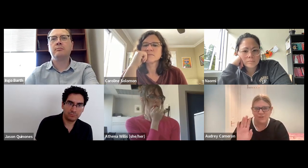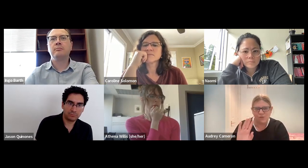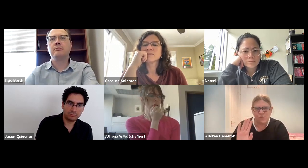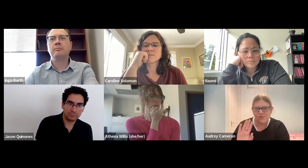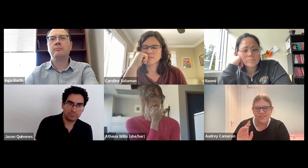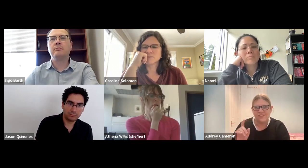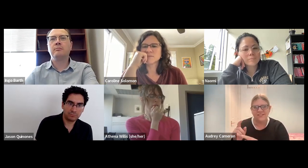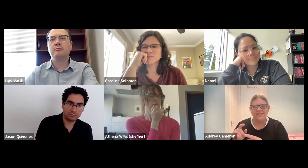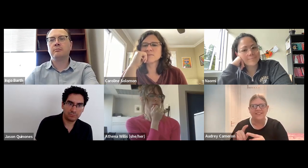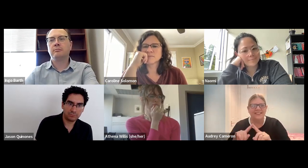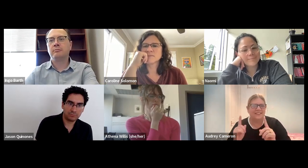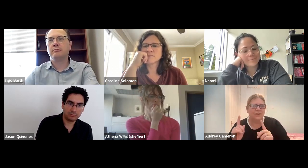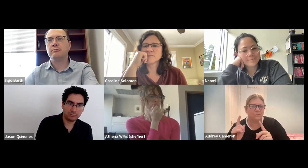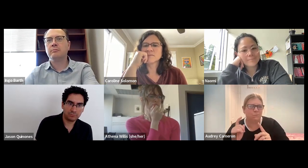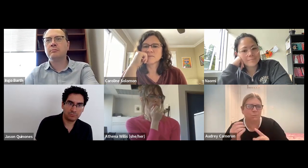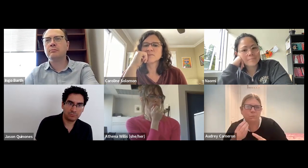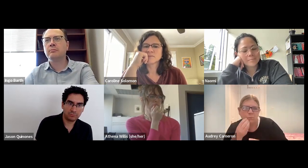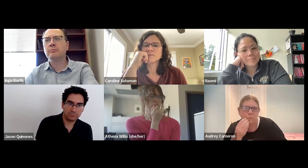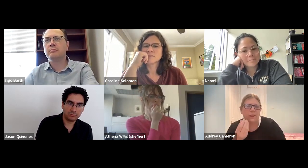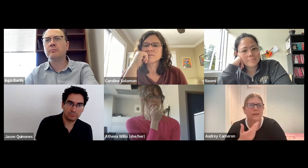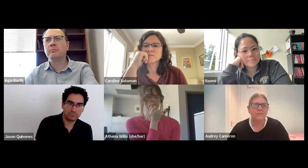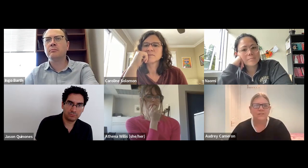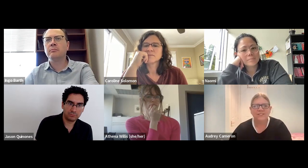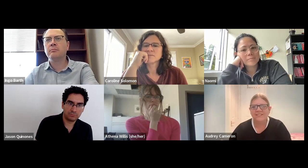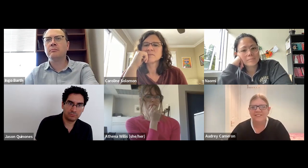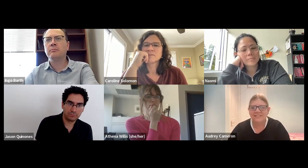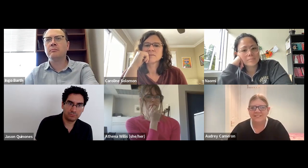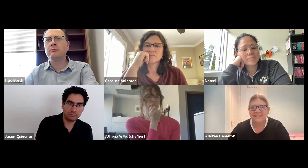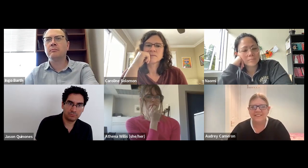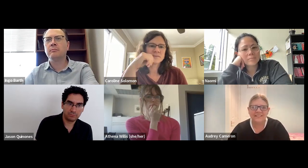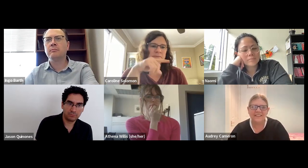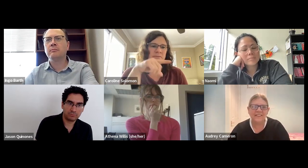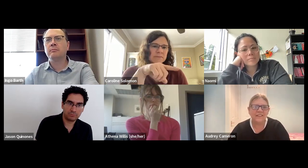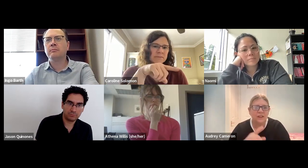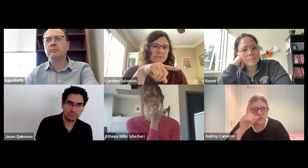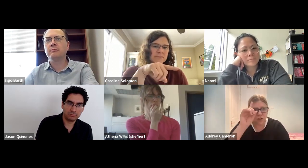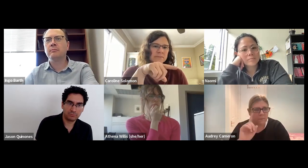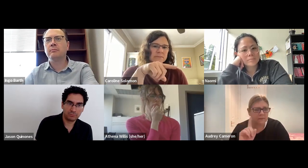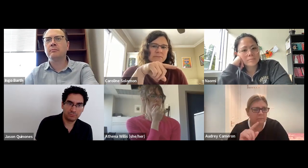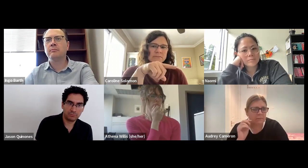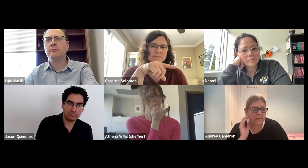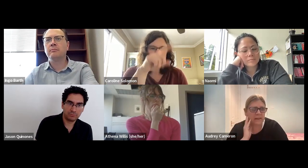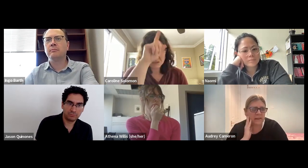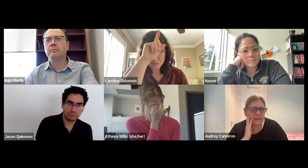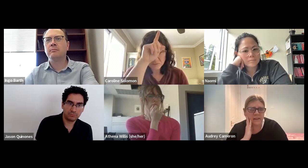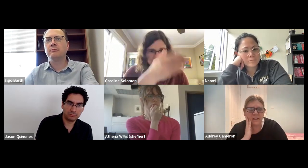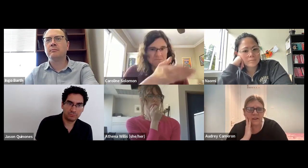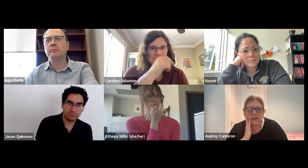some discrepancies depending on the context. Okay, so not like as a nutrient, but what